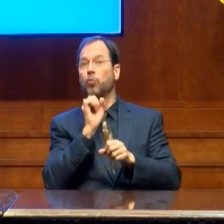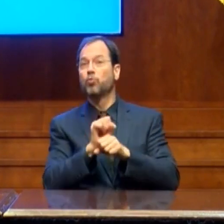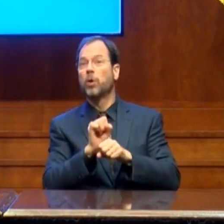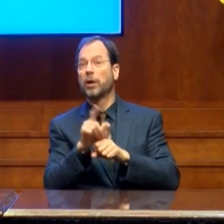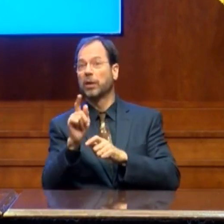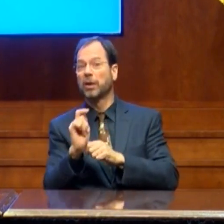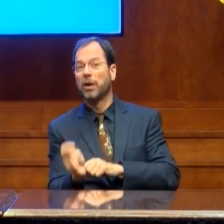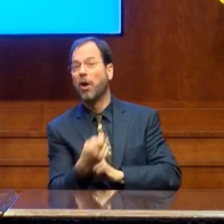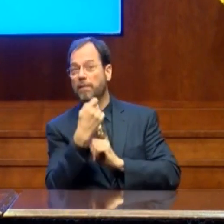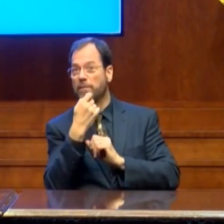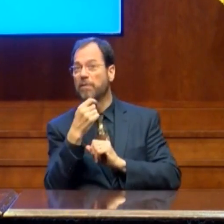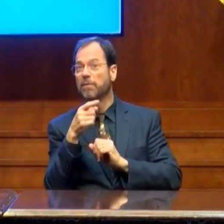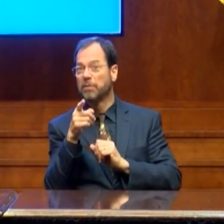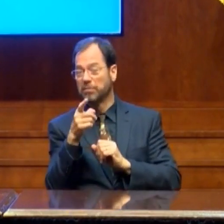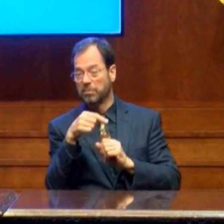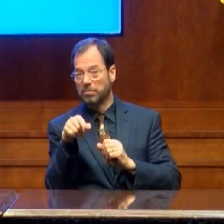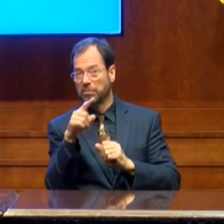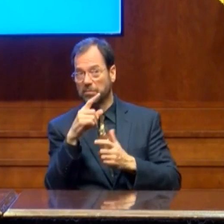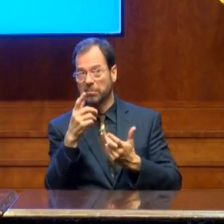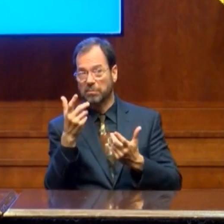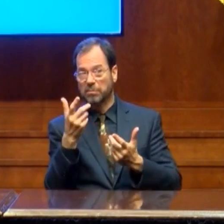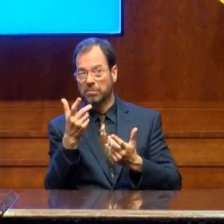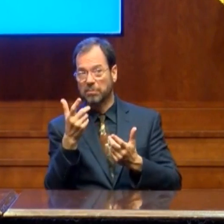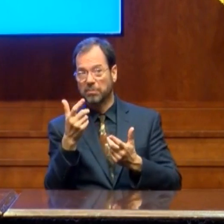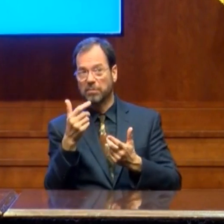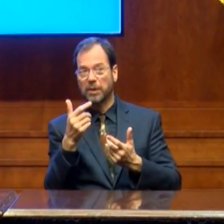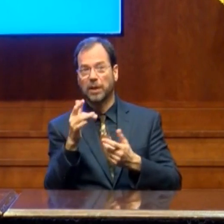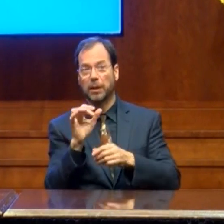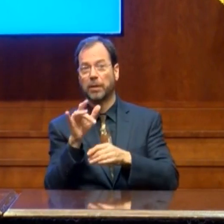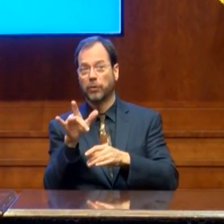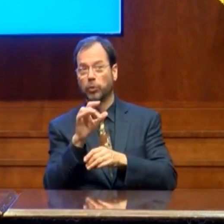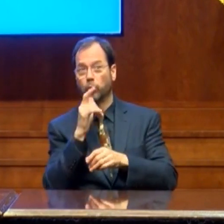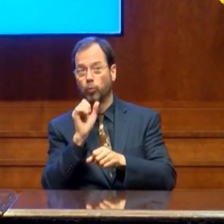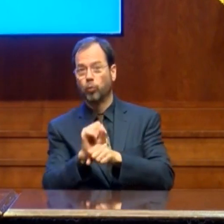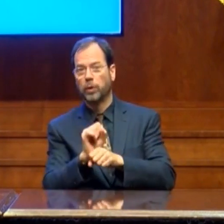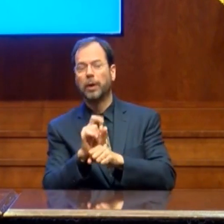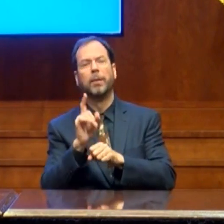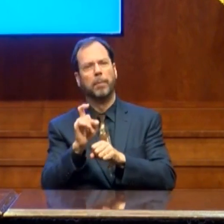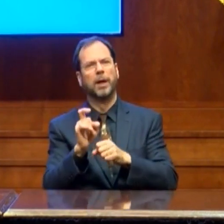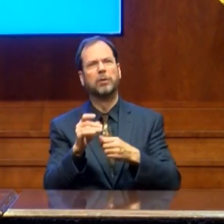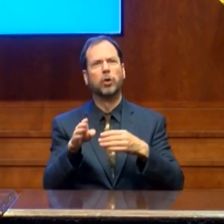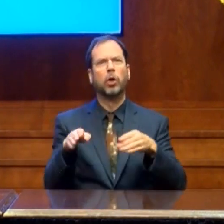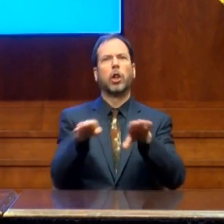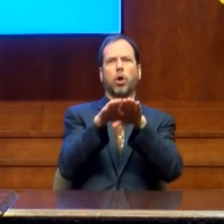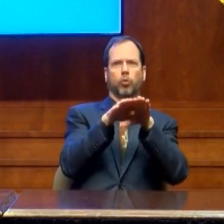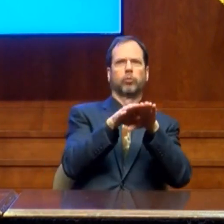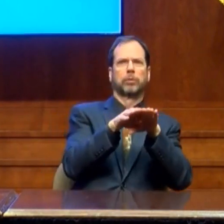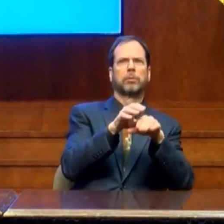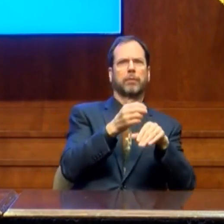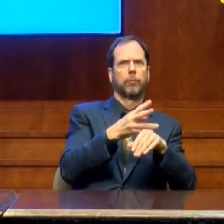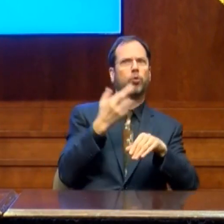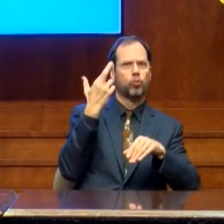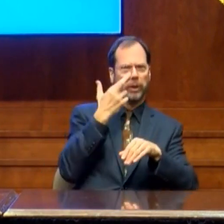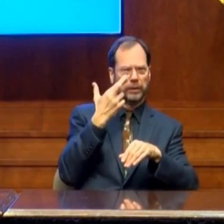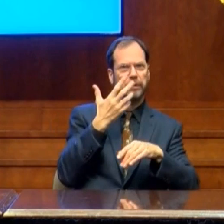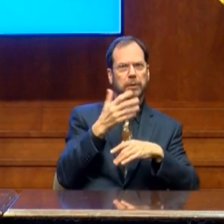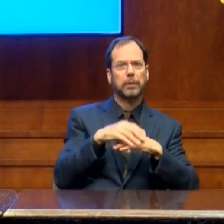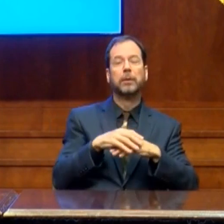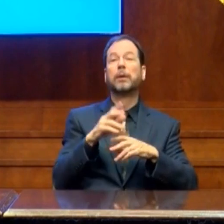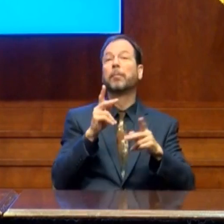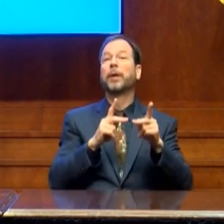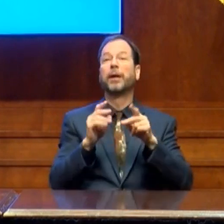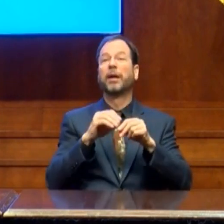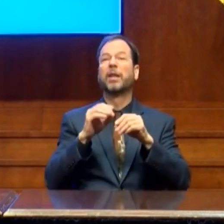work at golf courses, the employment operation of it has to be closed for a couple of reasons. One, so that you don't have